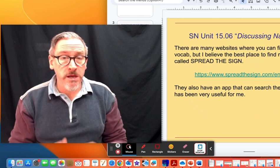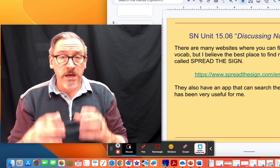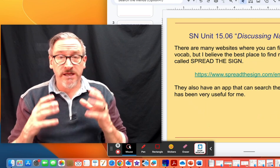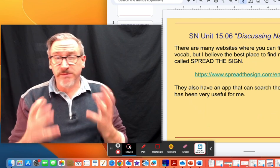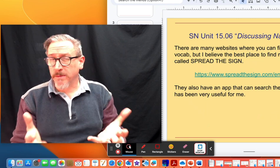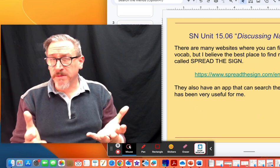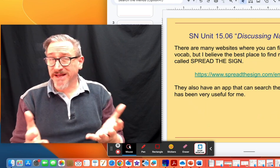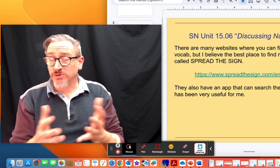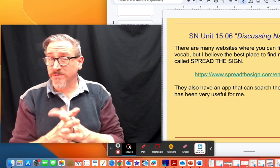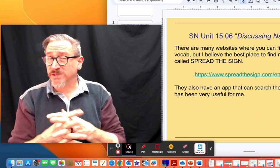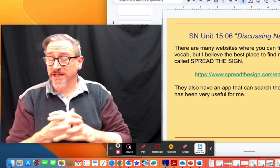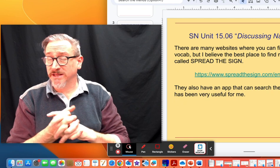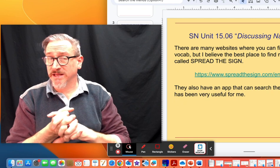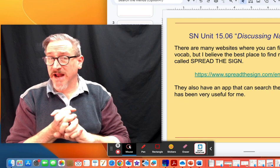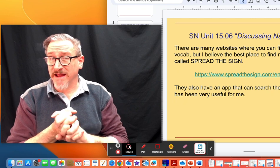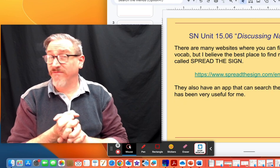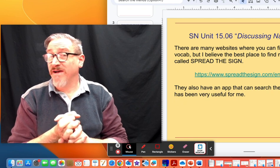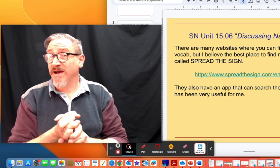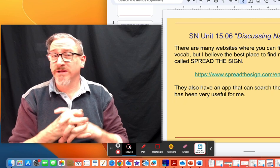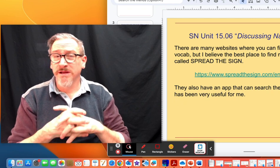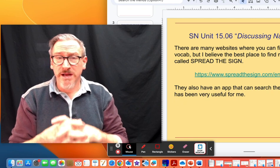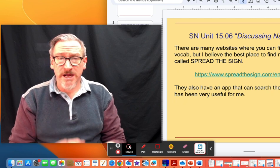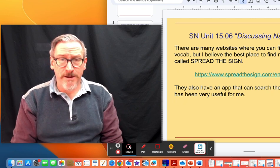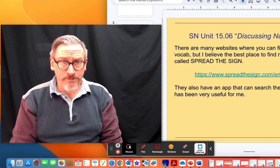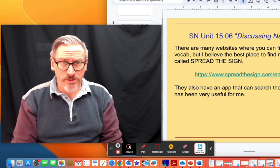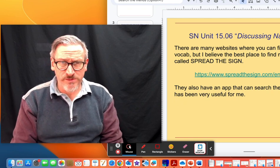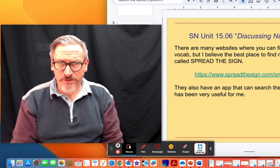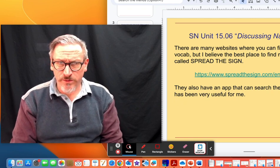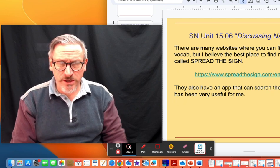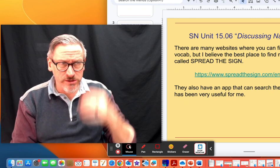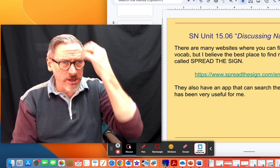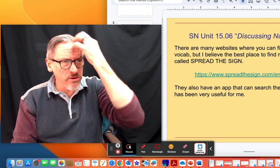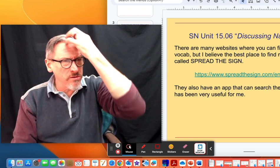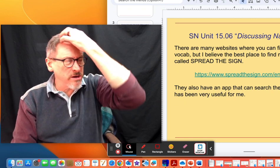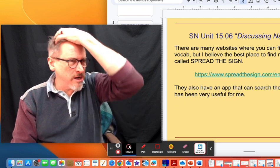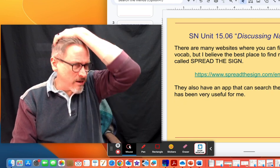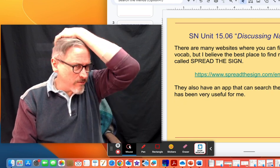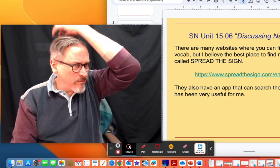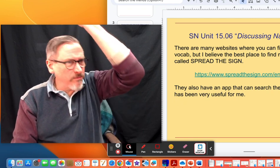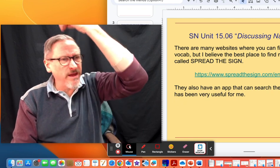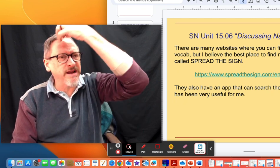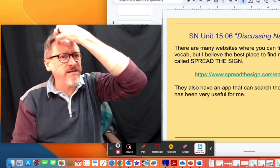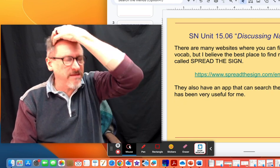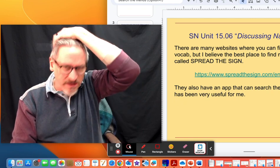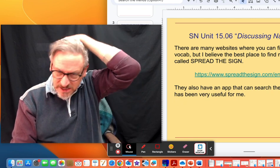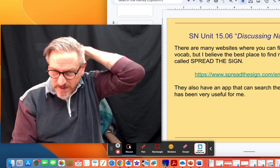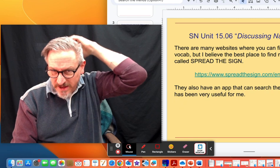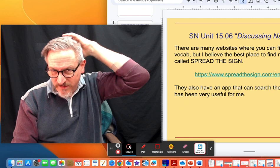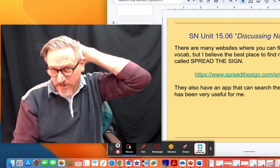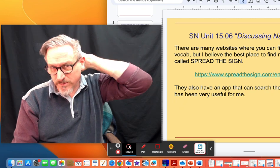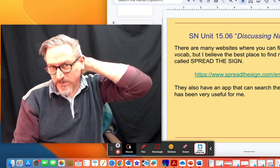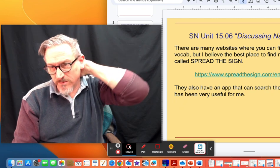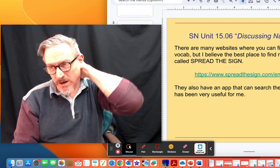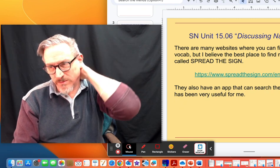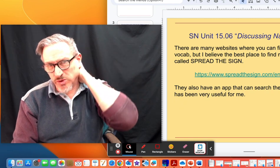spreadthesign.com. It's probably the best website that I have found. There was one a few years ago that I think this may